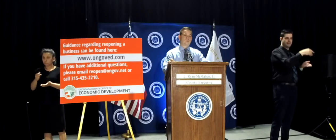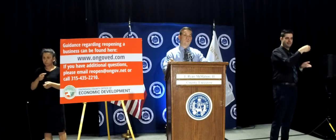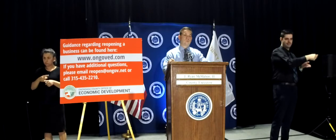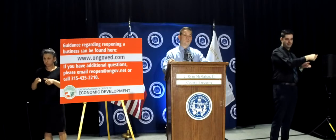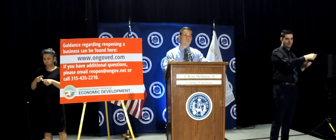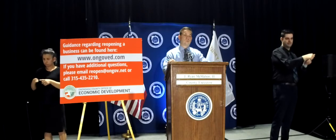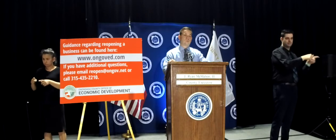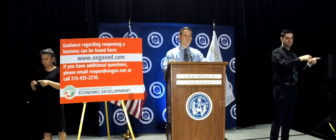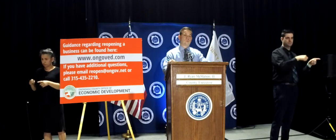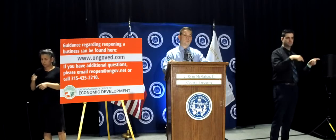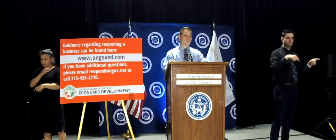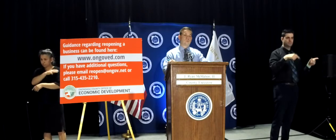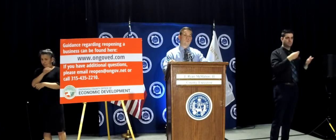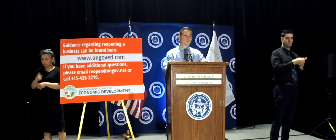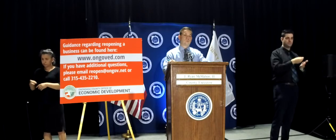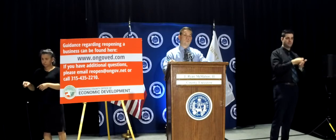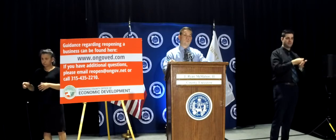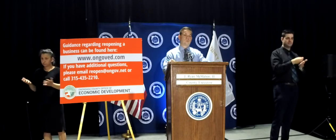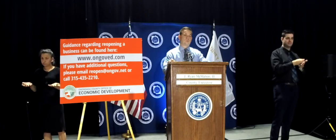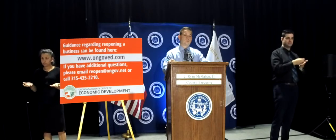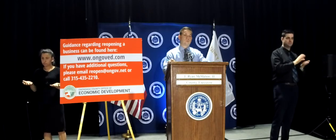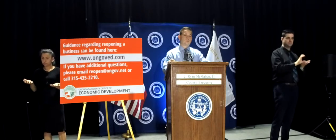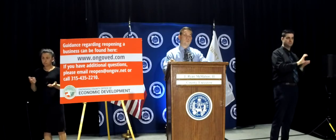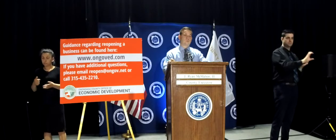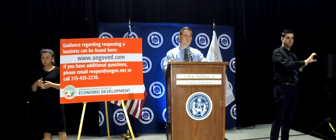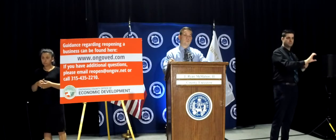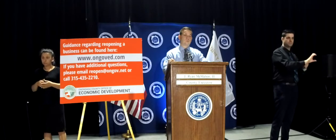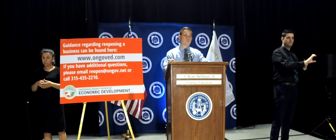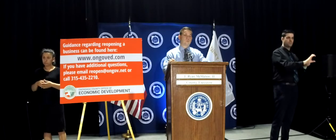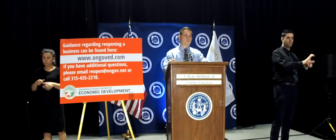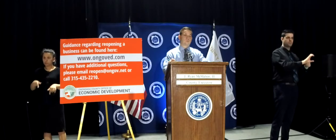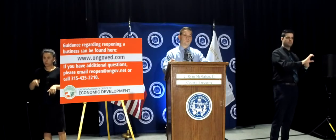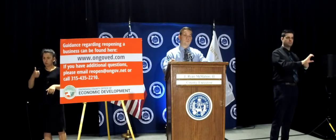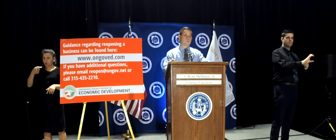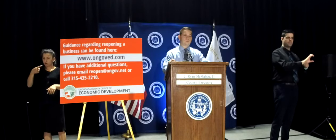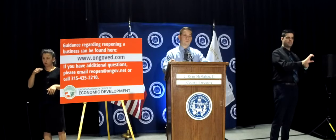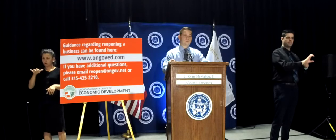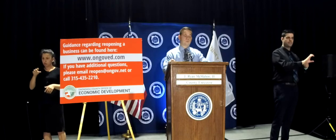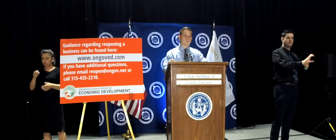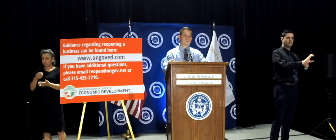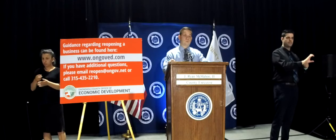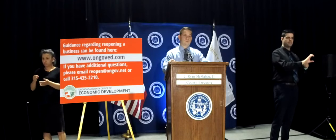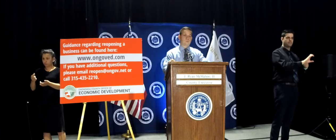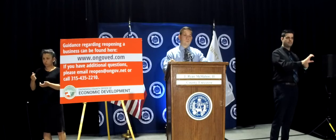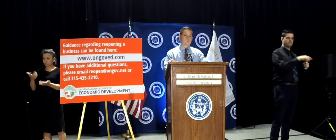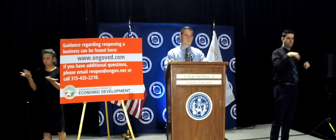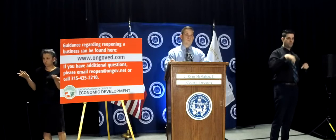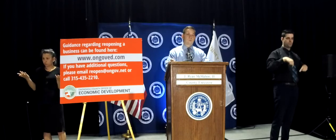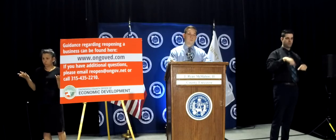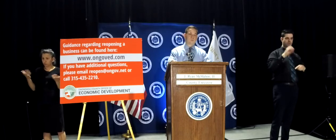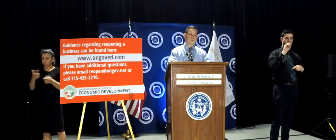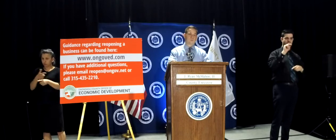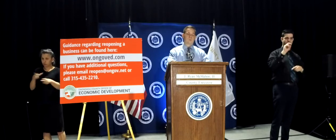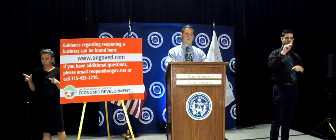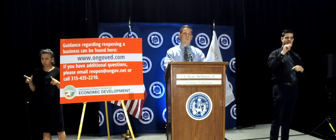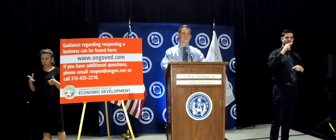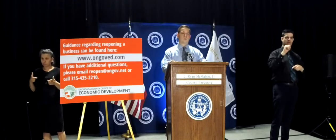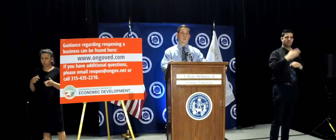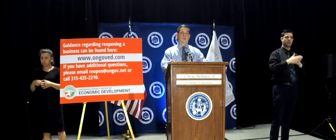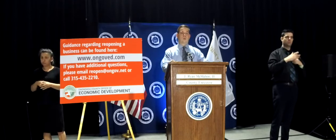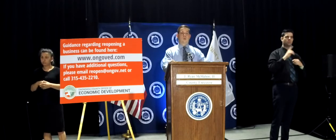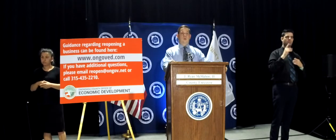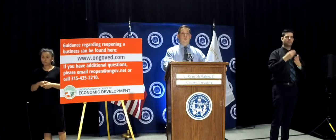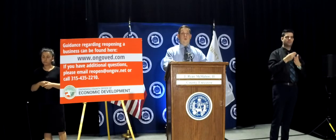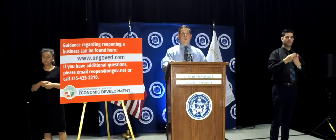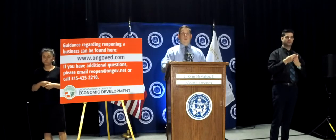the money that was allocated for Onondaga County that went to New York State stands in terms of its status? And what specific